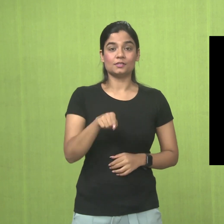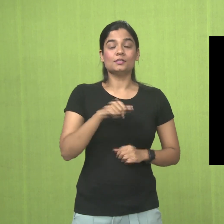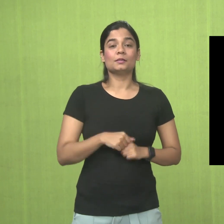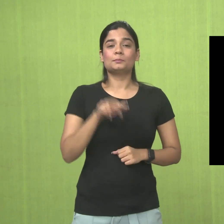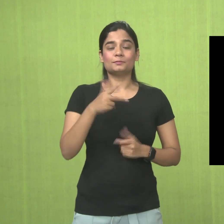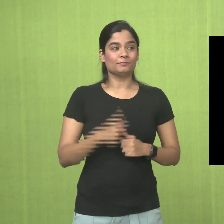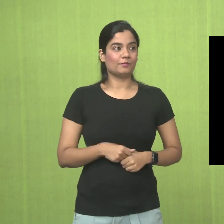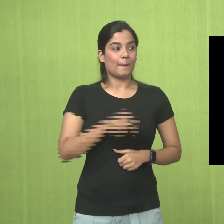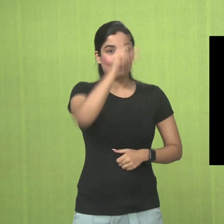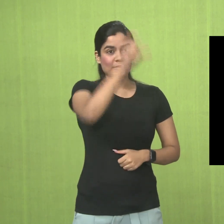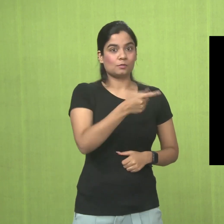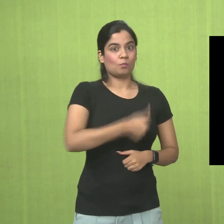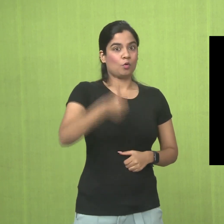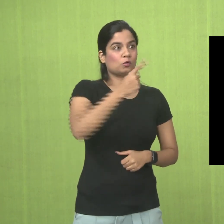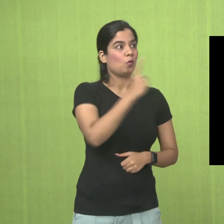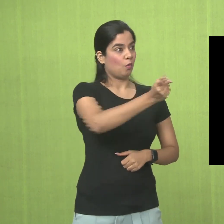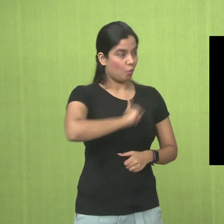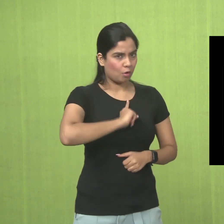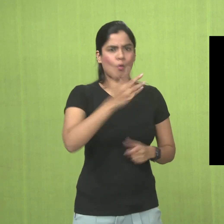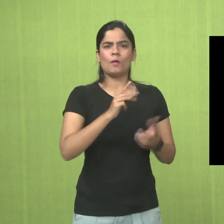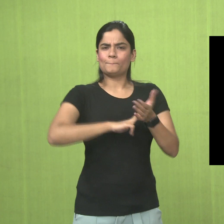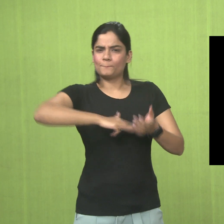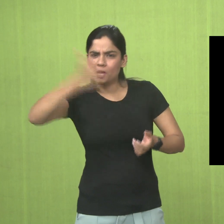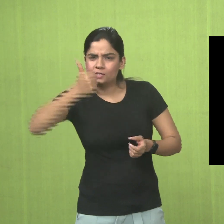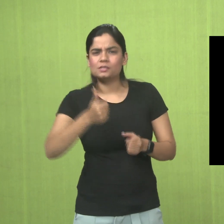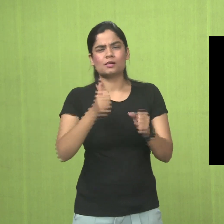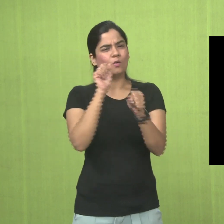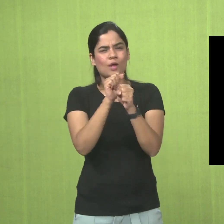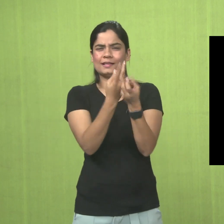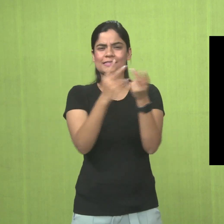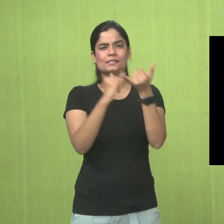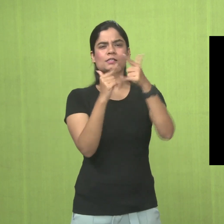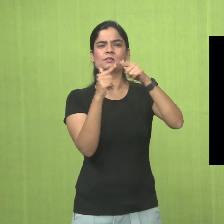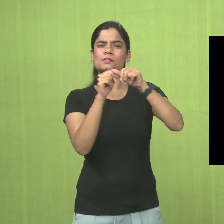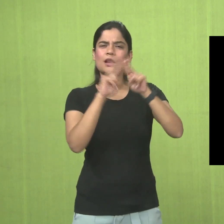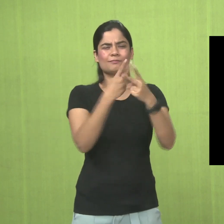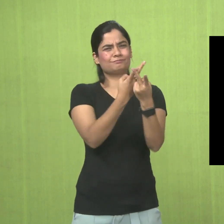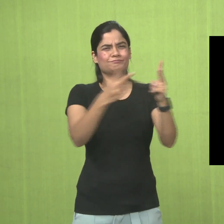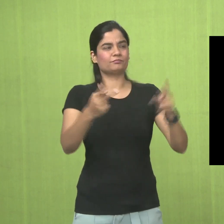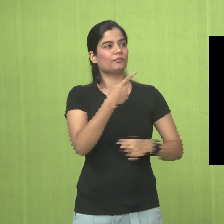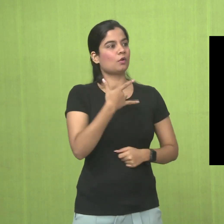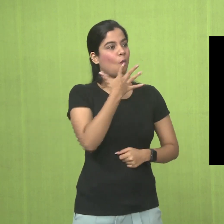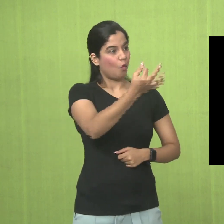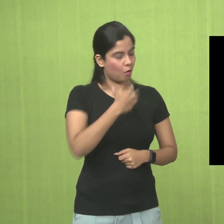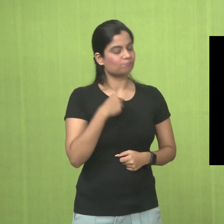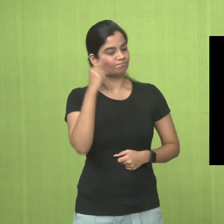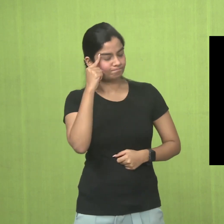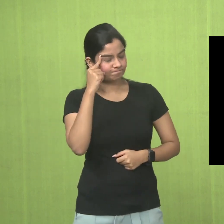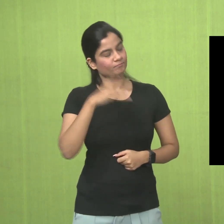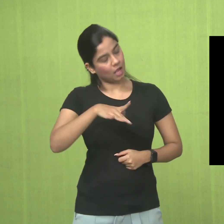Loyalty. Being trustworthy towards your staff, your managers and your boss. Accepting what